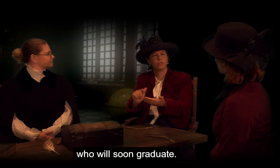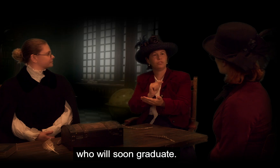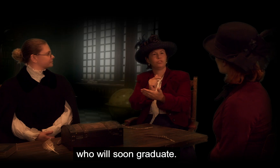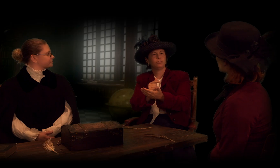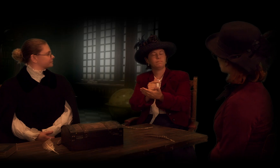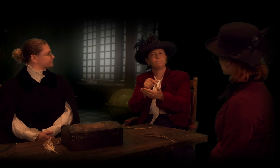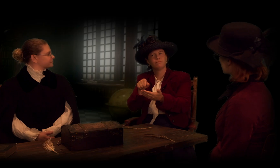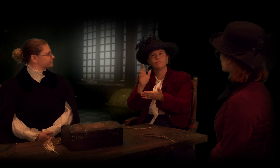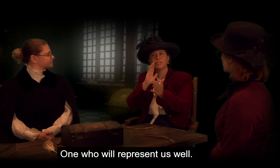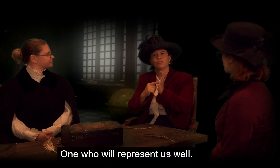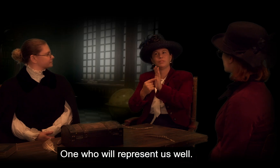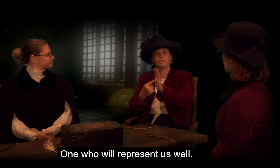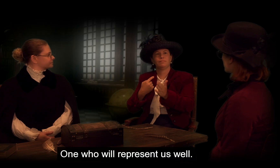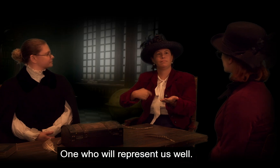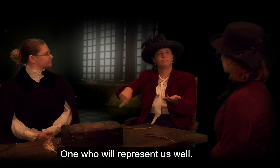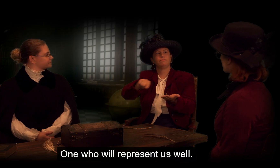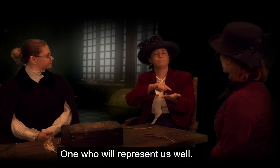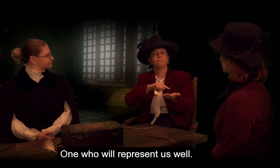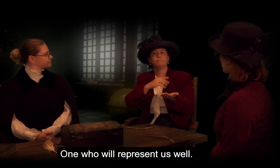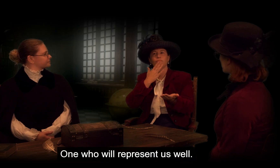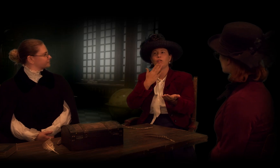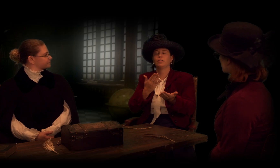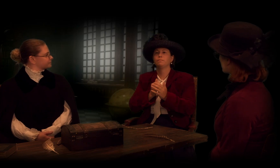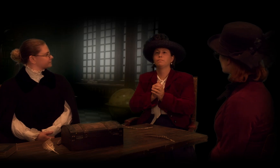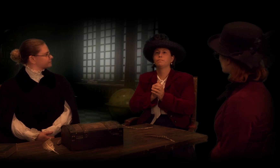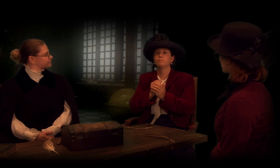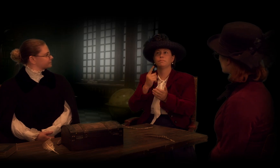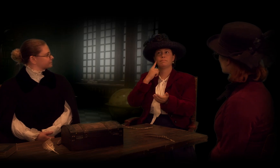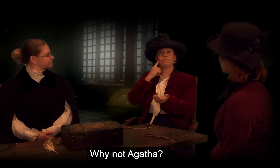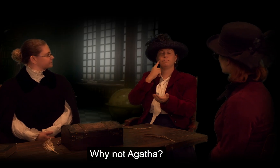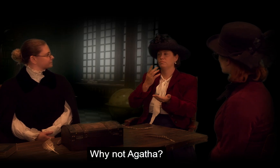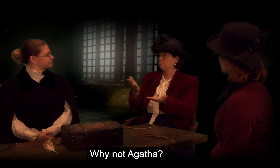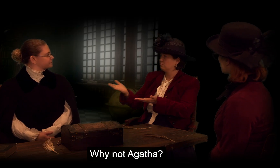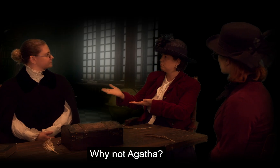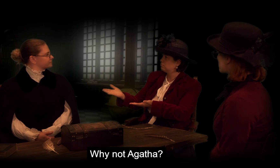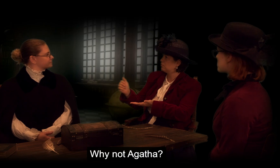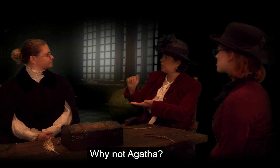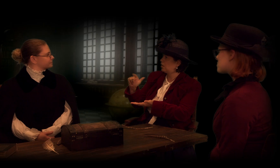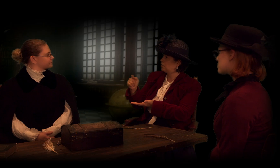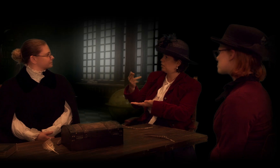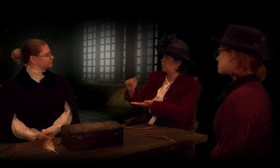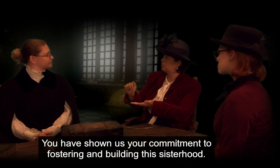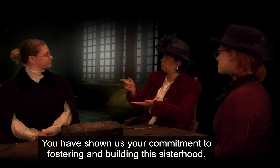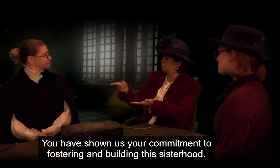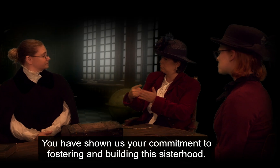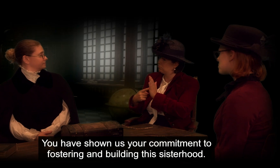graduate. One who will represent us well. Why not Agatha? You have shown us